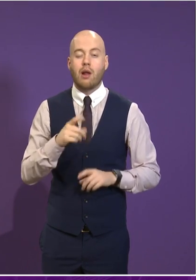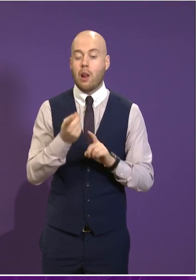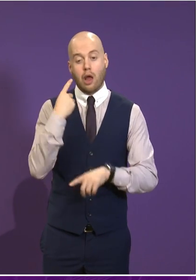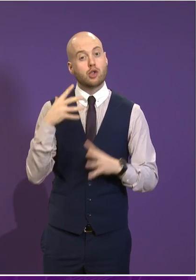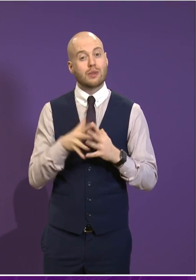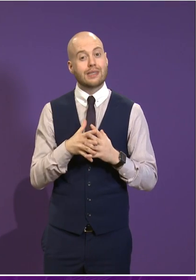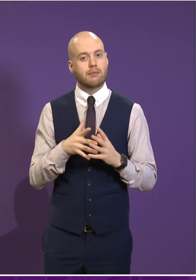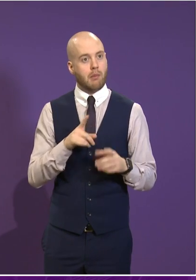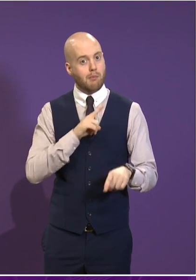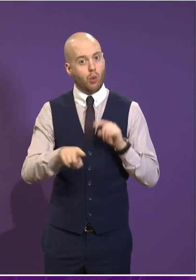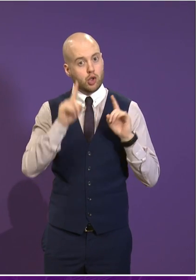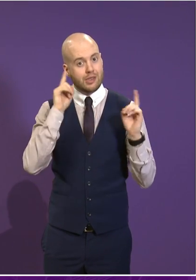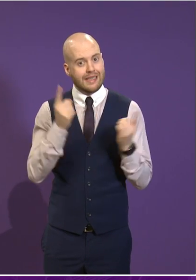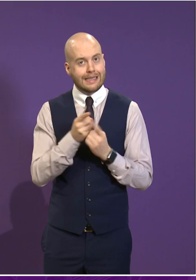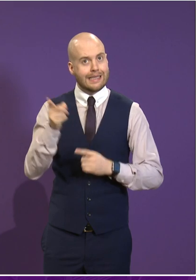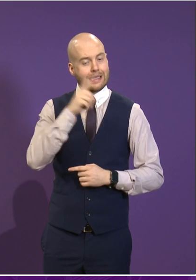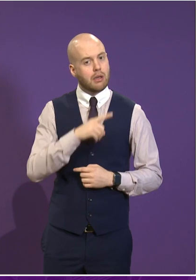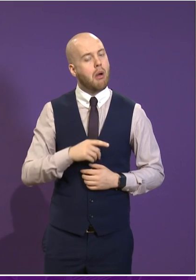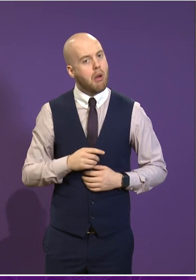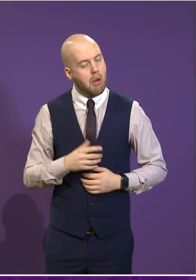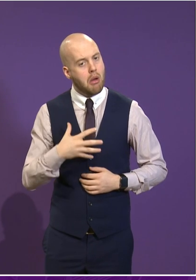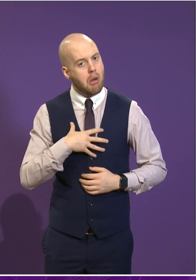hadn't considered it.